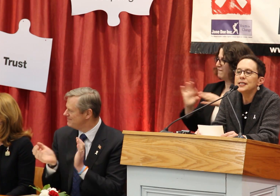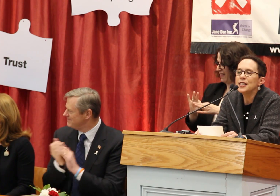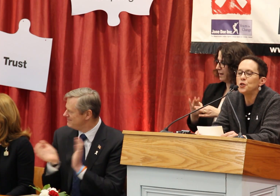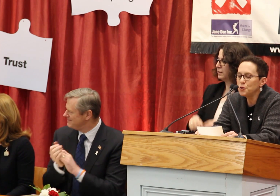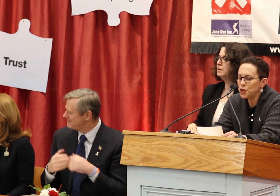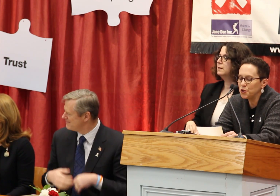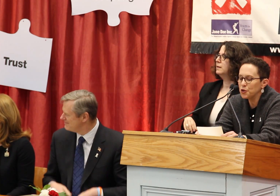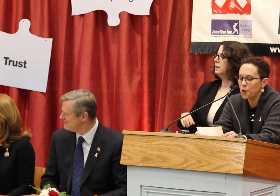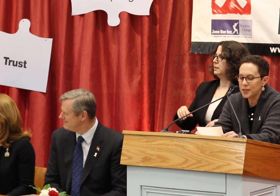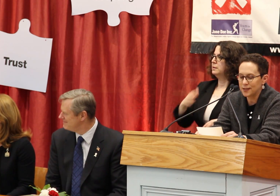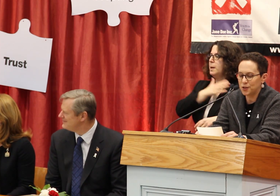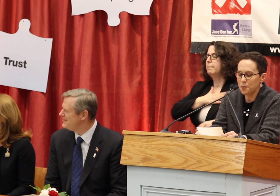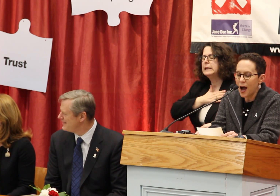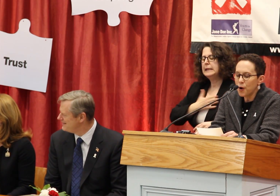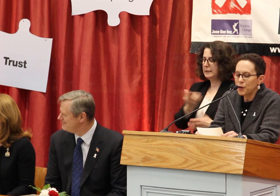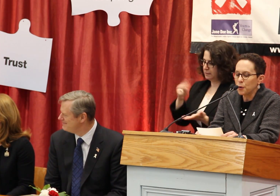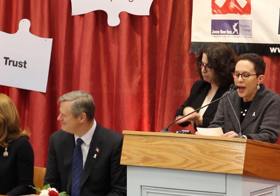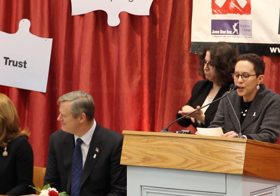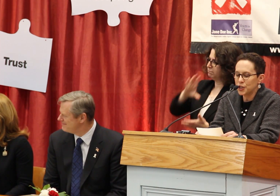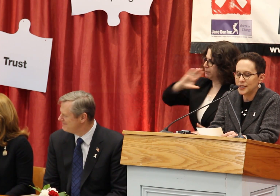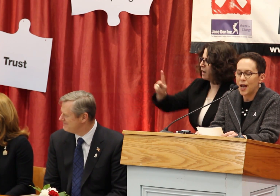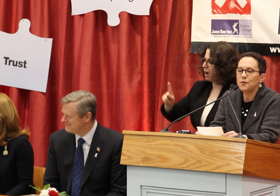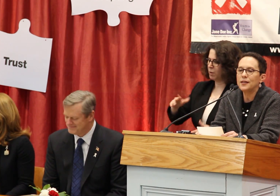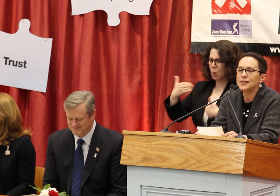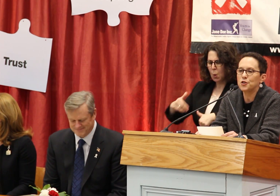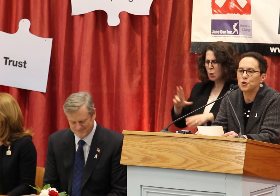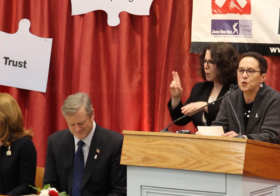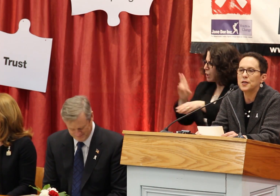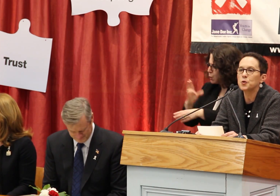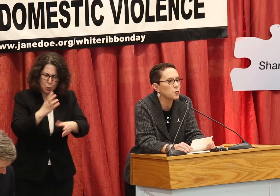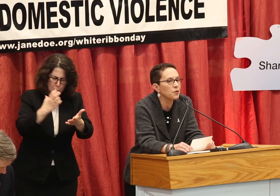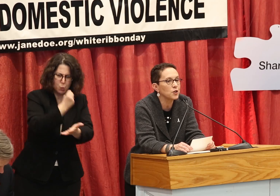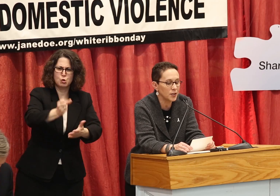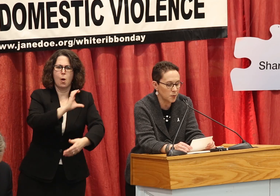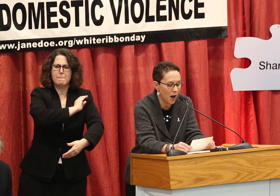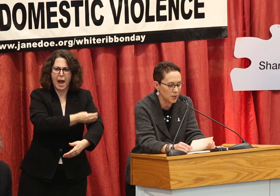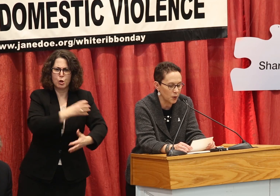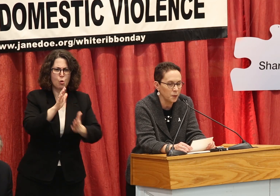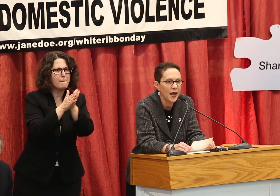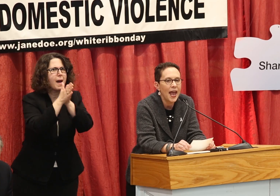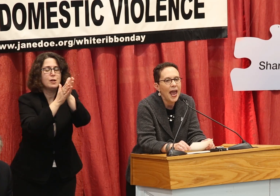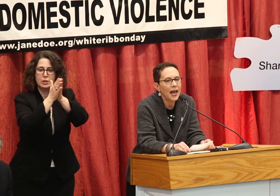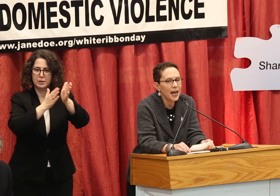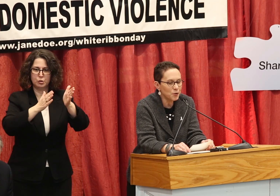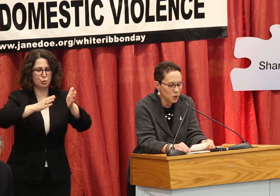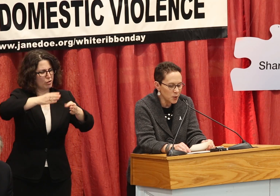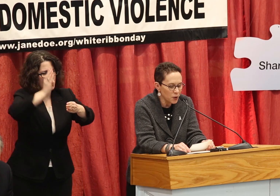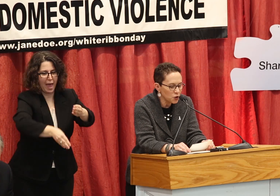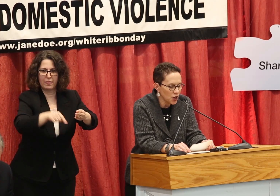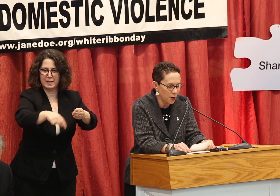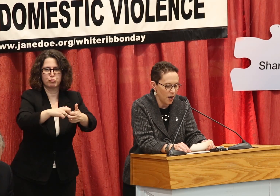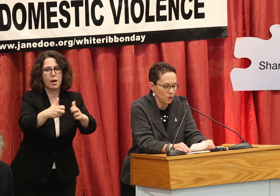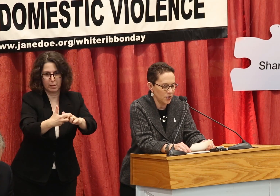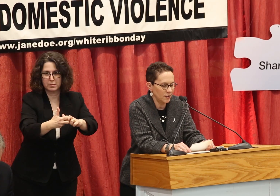Please continue to use your voices, your power, your passion, to elevate these issues, because prevention is possible. And I have to